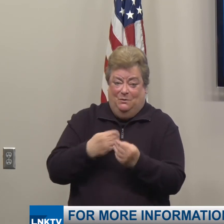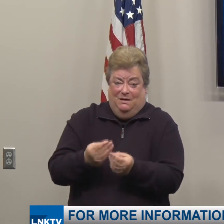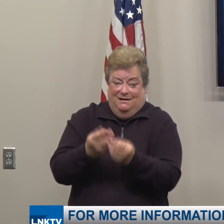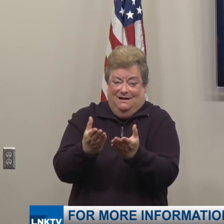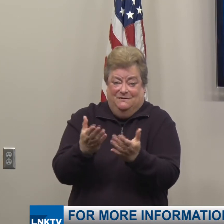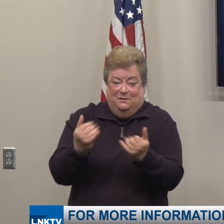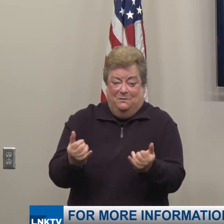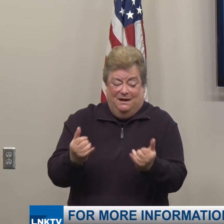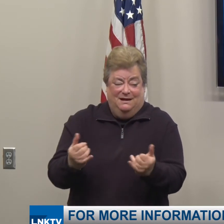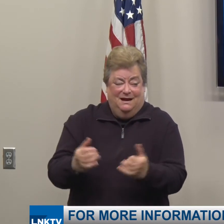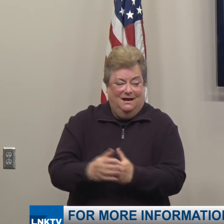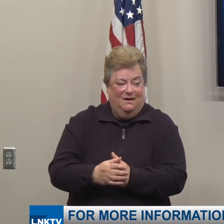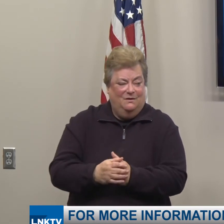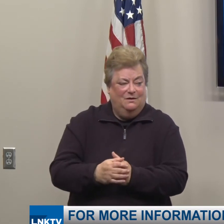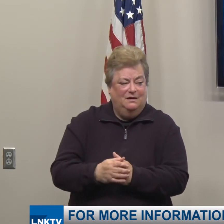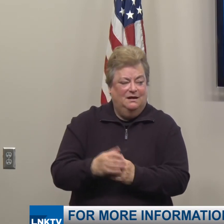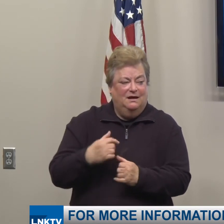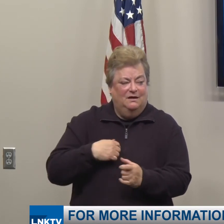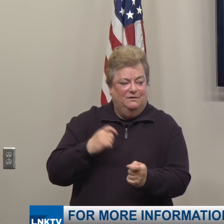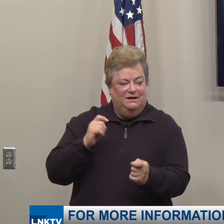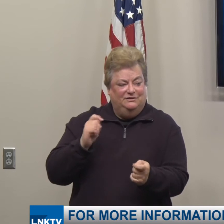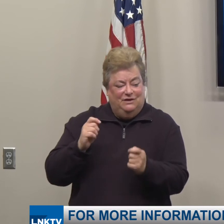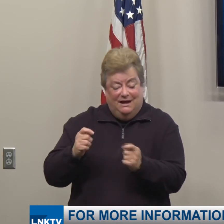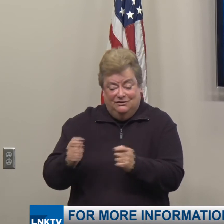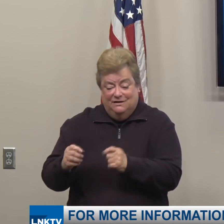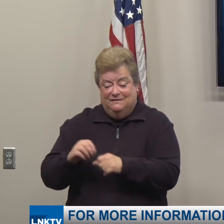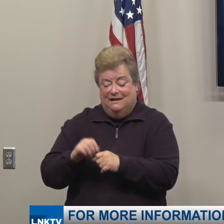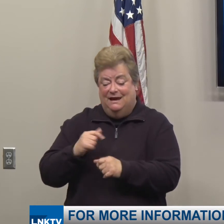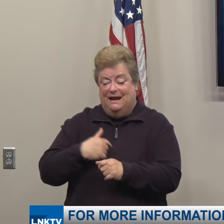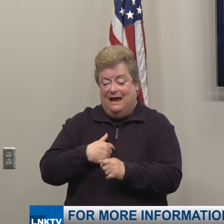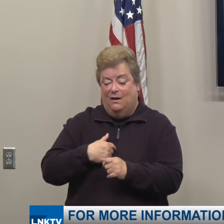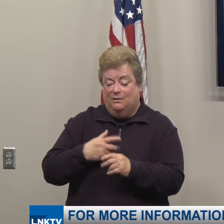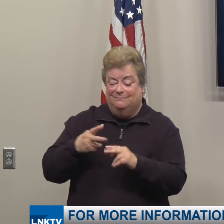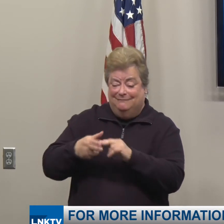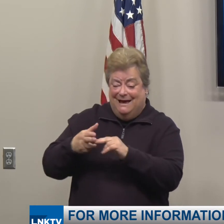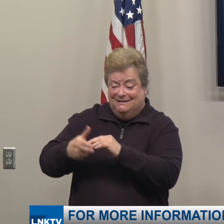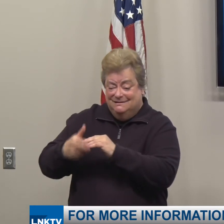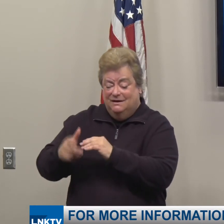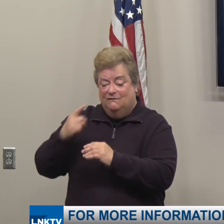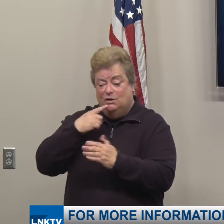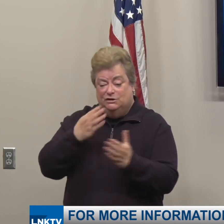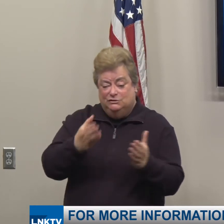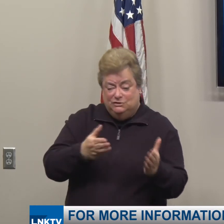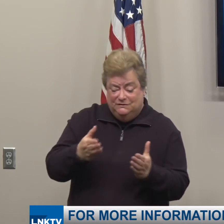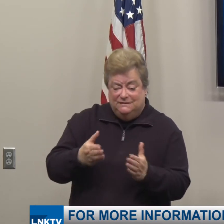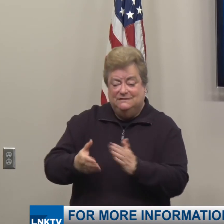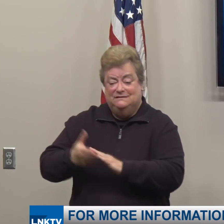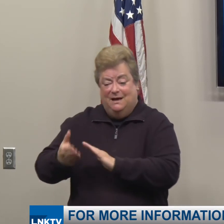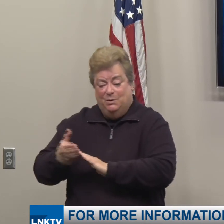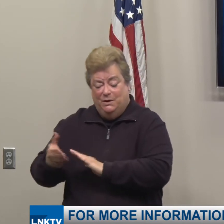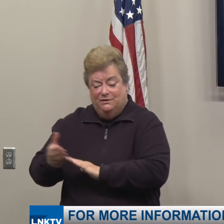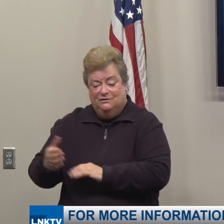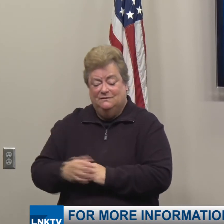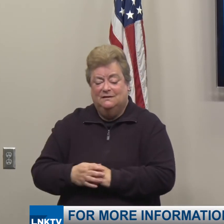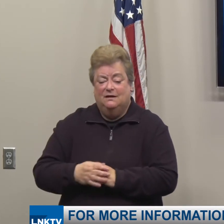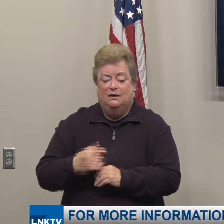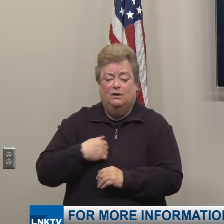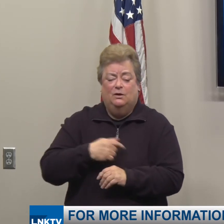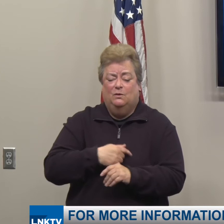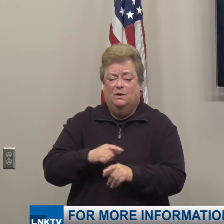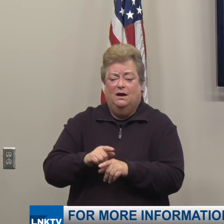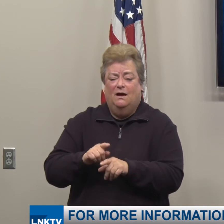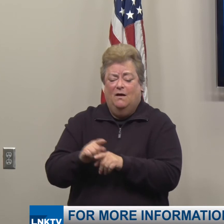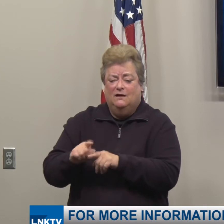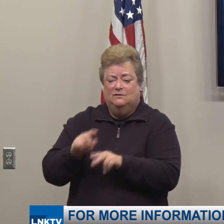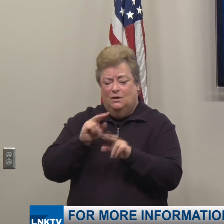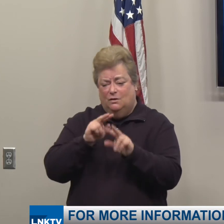We understand that changes to our operations and potential service cuts are real possibilities. At the same time, we also view these